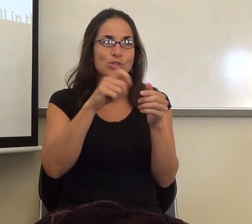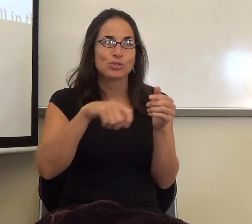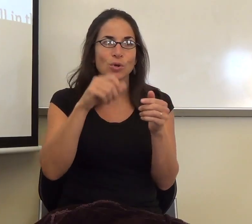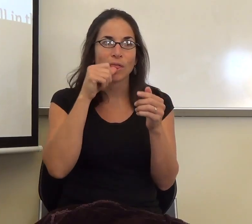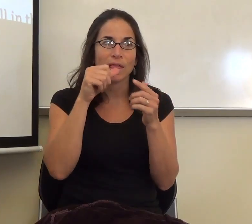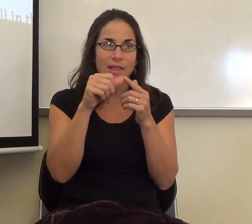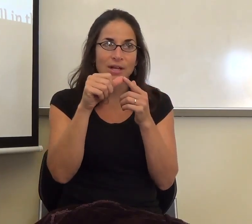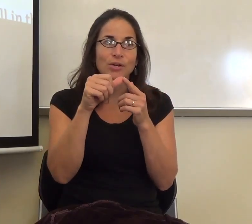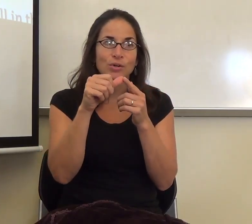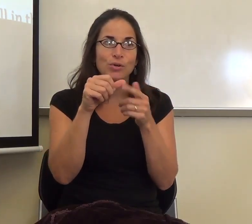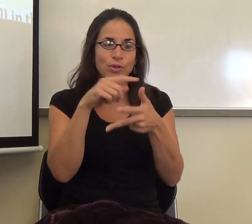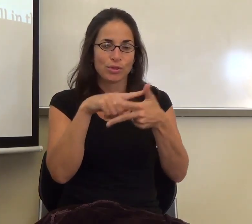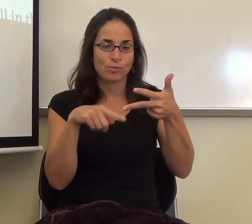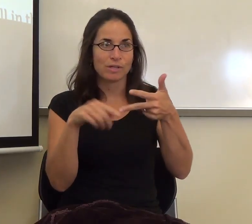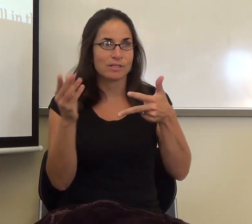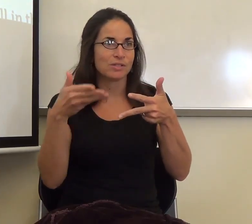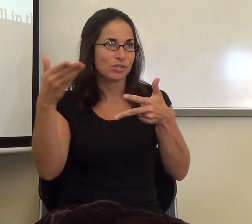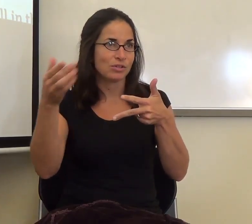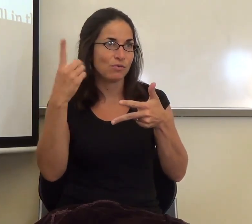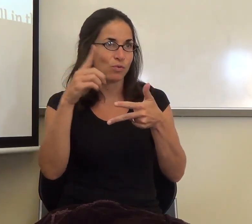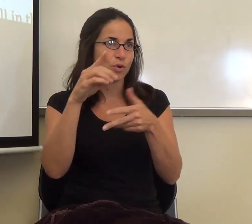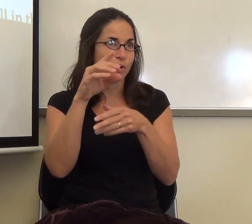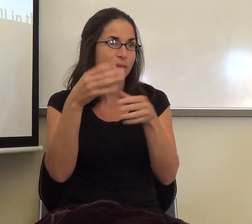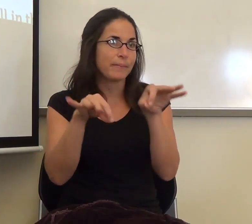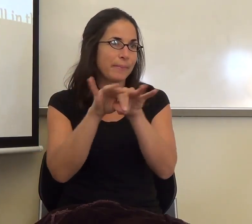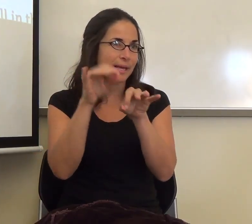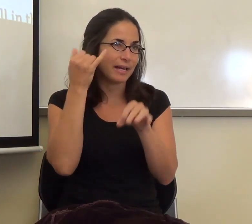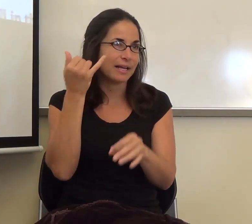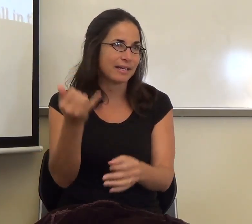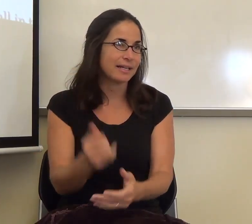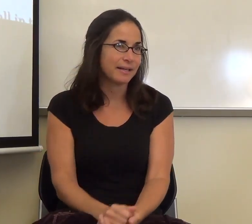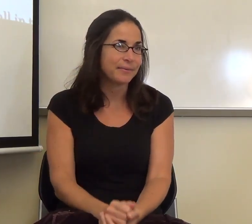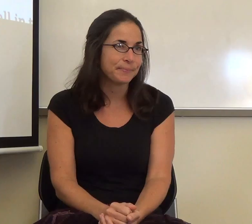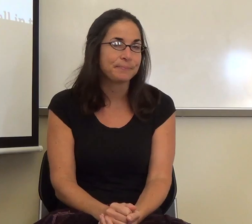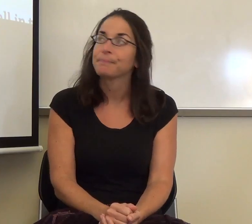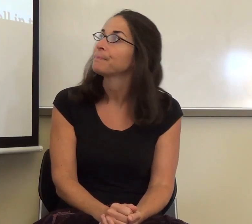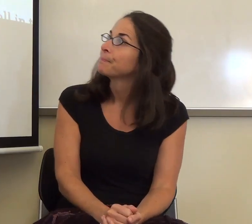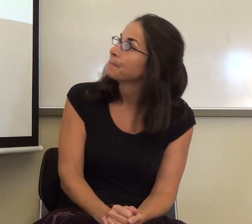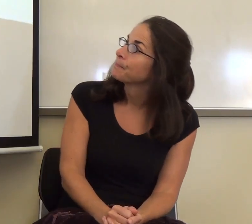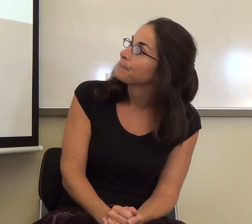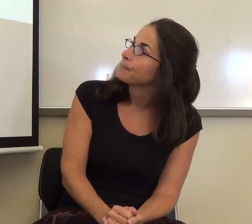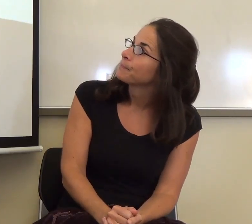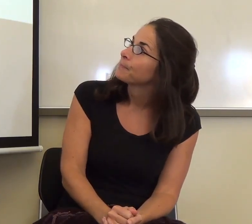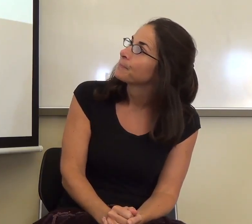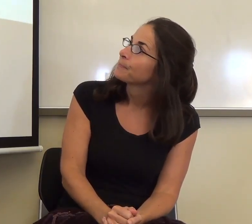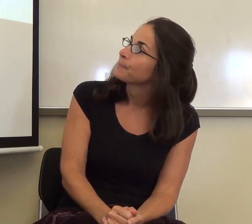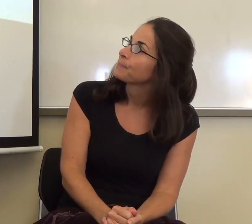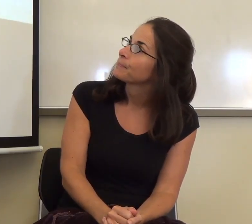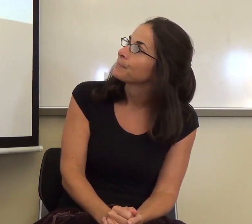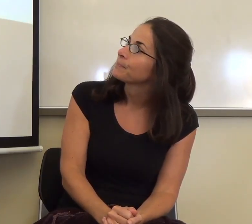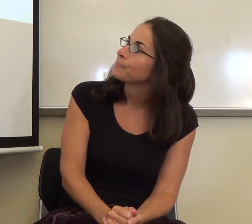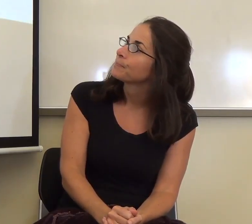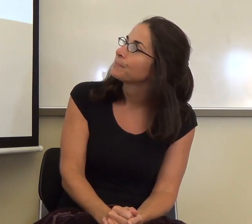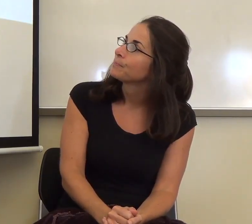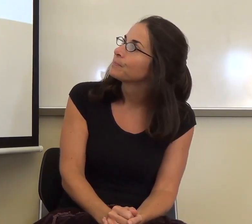suggestions for the main idea. Remember that your main idea, you need to check these against each